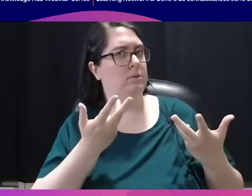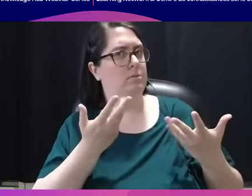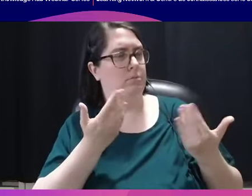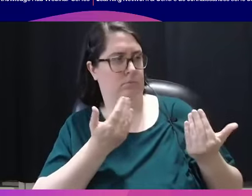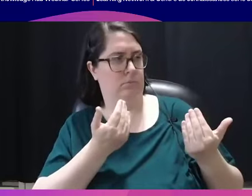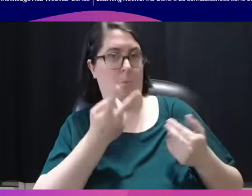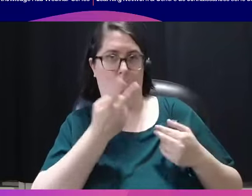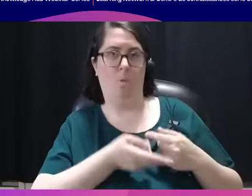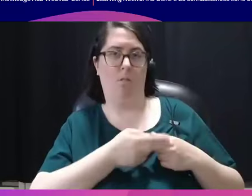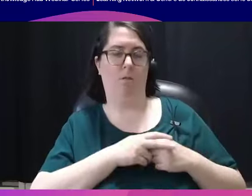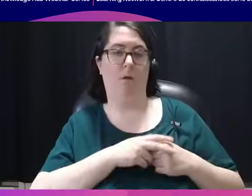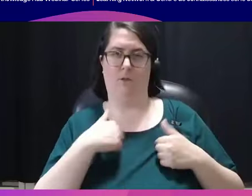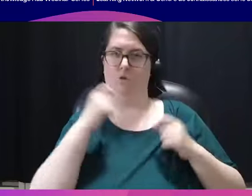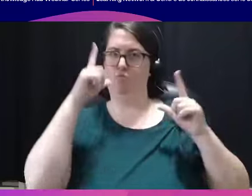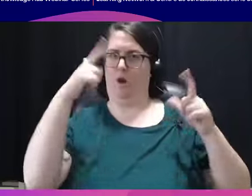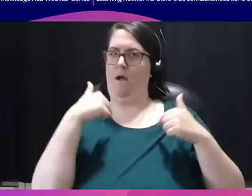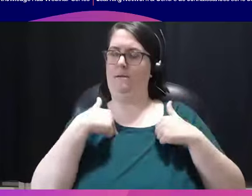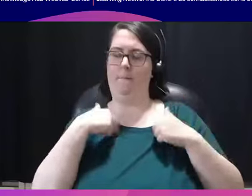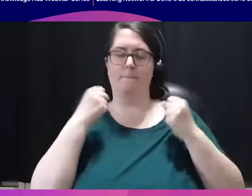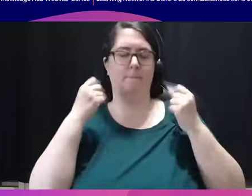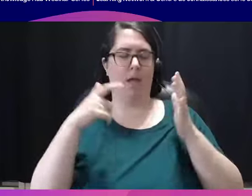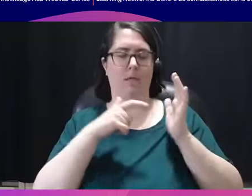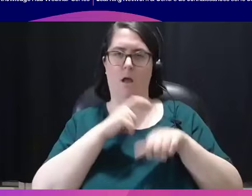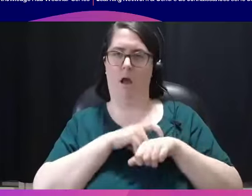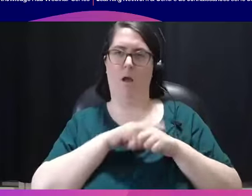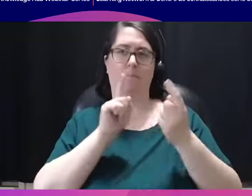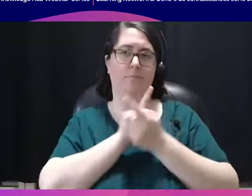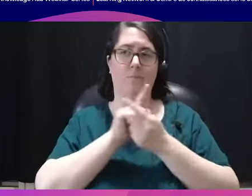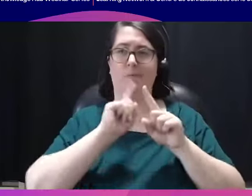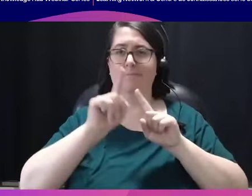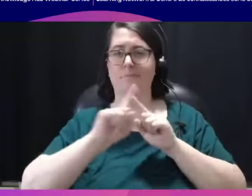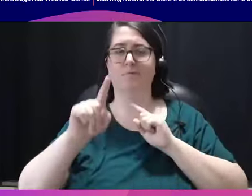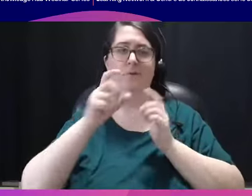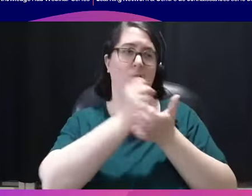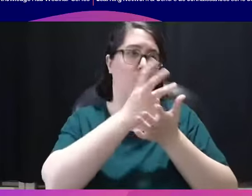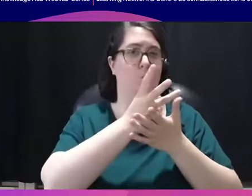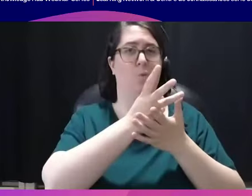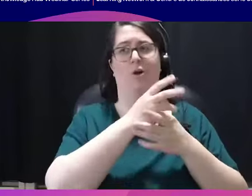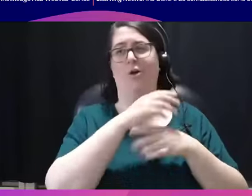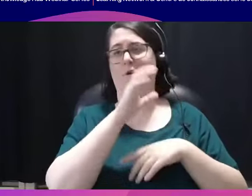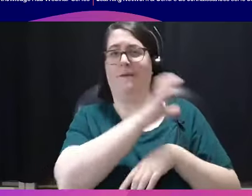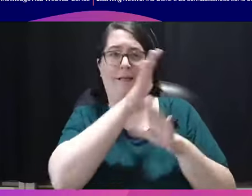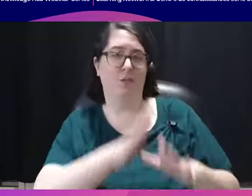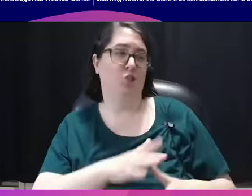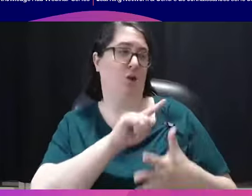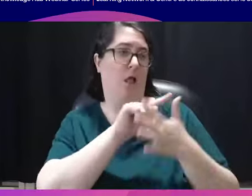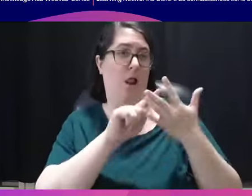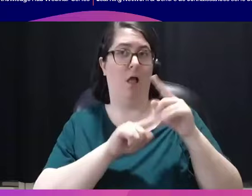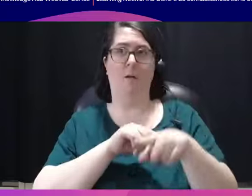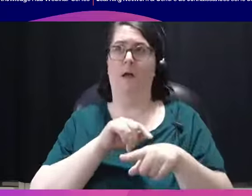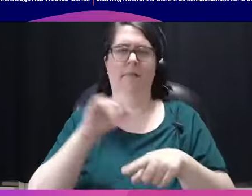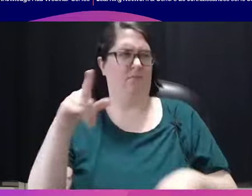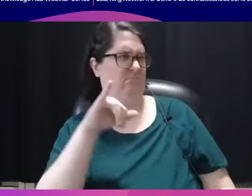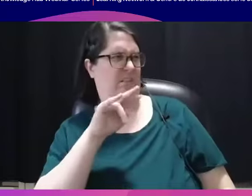It really does surprise me how often I talk to practitioners, caseworkers, clinicians who don't know what